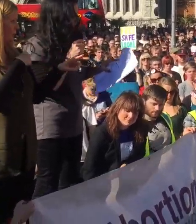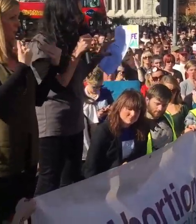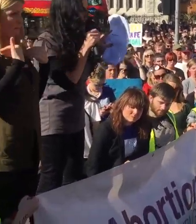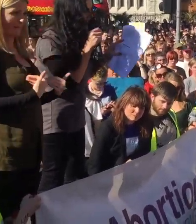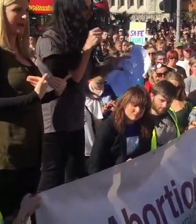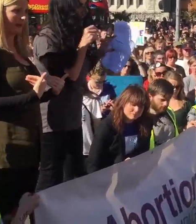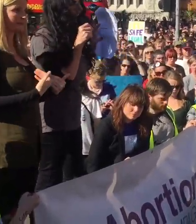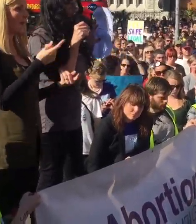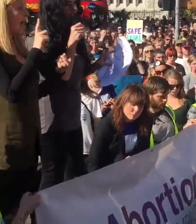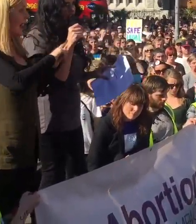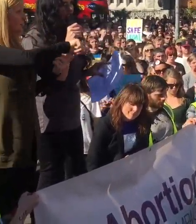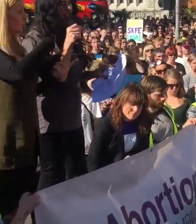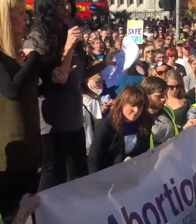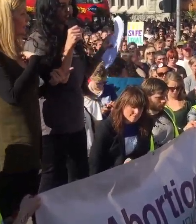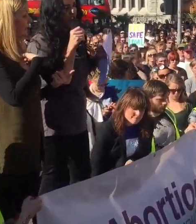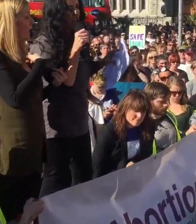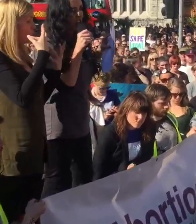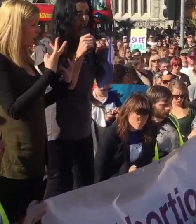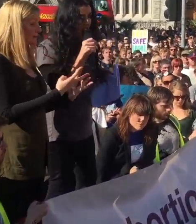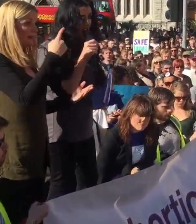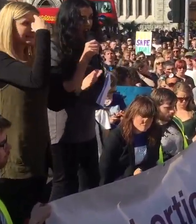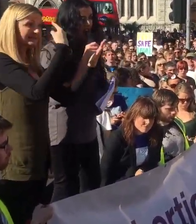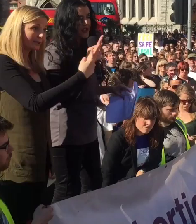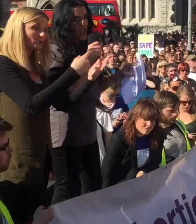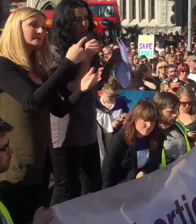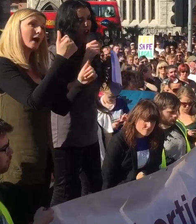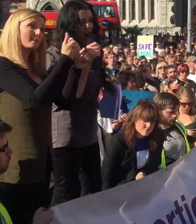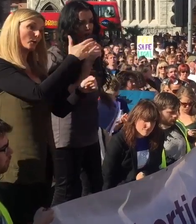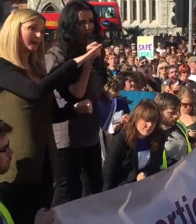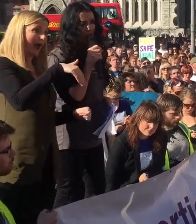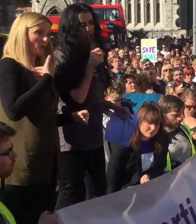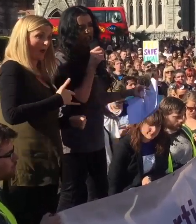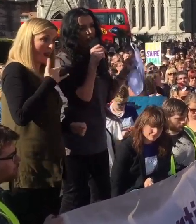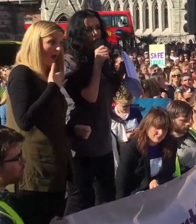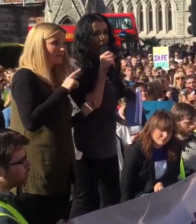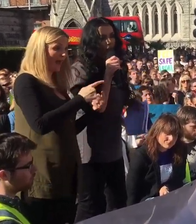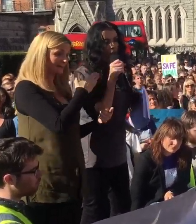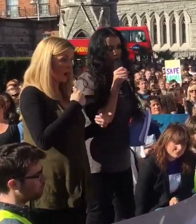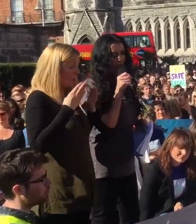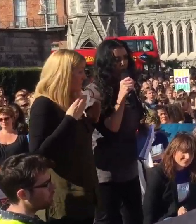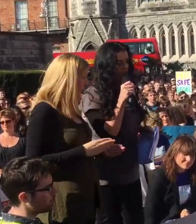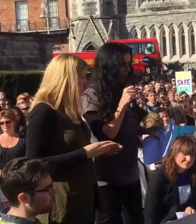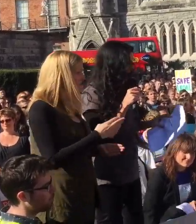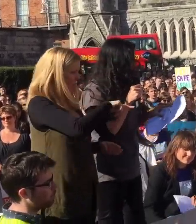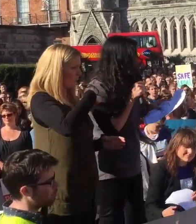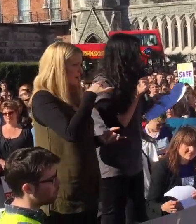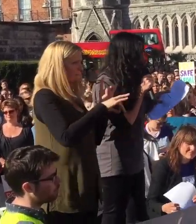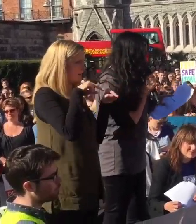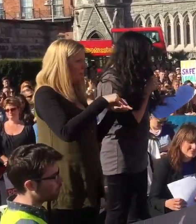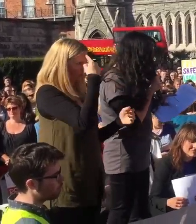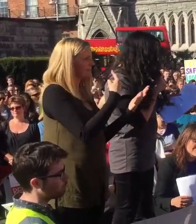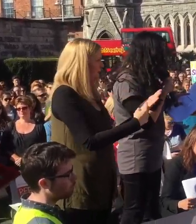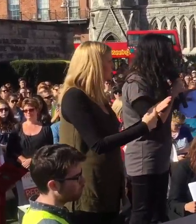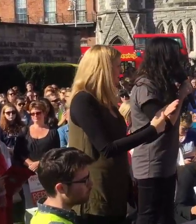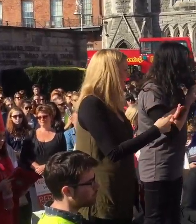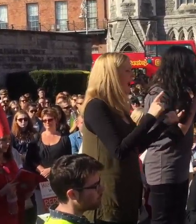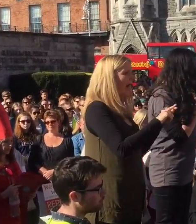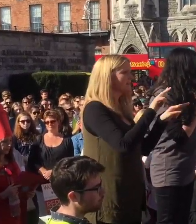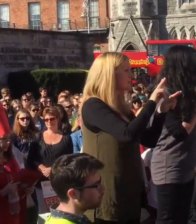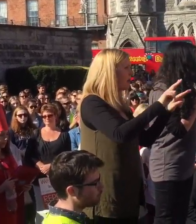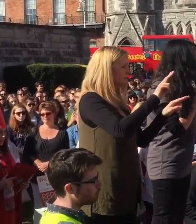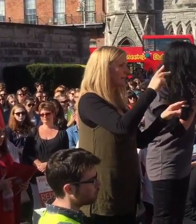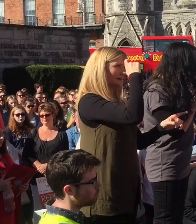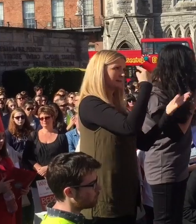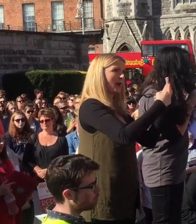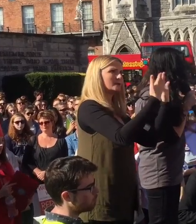counterparts and insist that decisions concerning our lives and our bodies fall with us and not